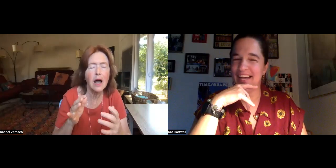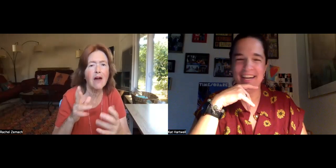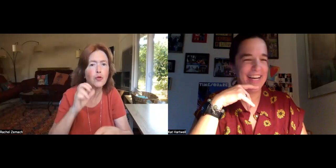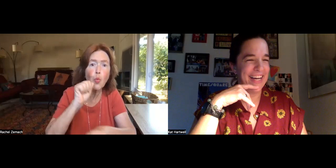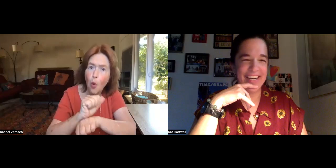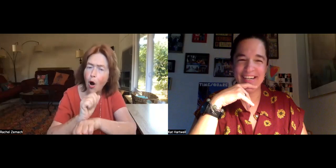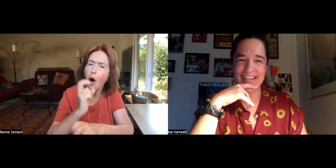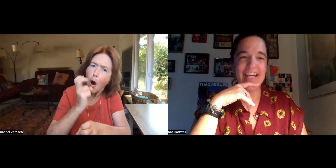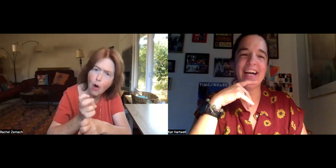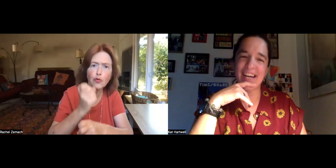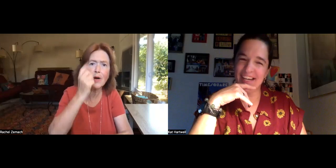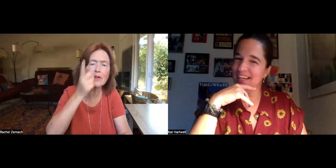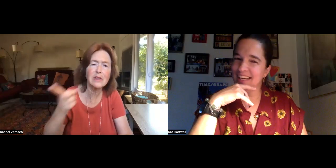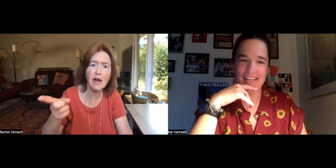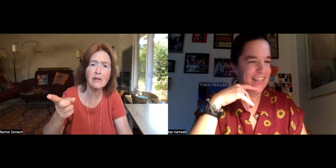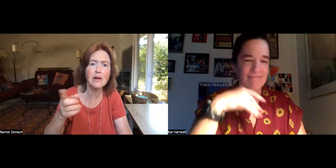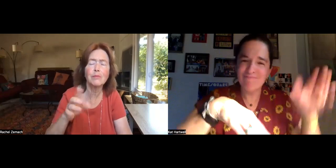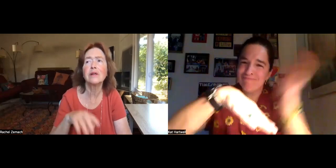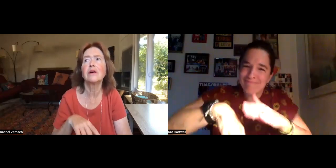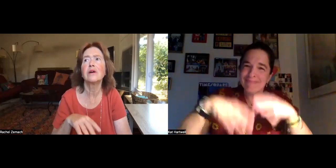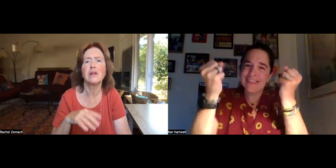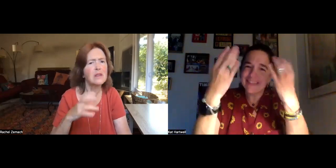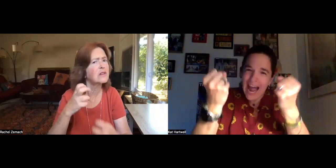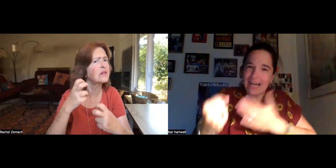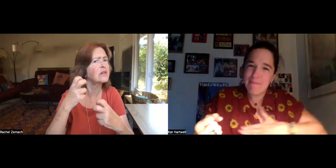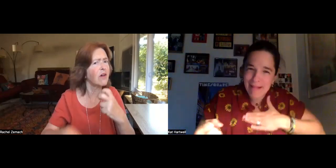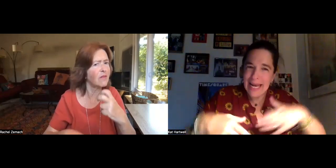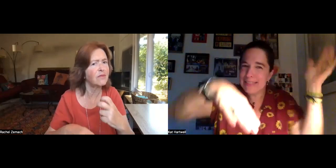have to work hard to understand it. Please.